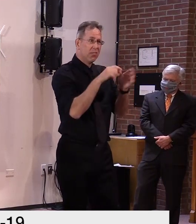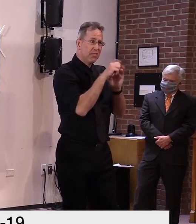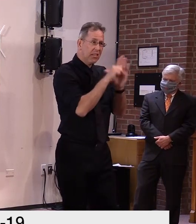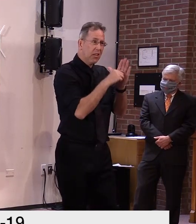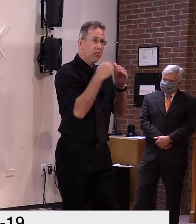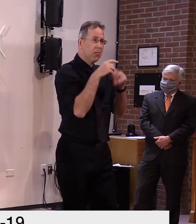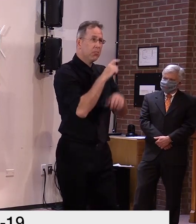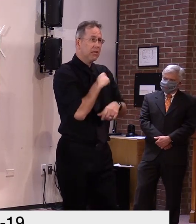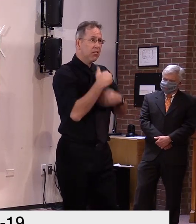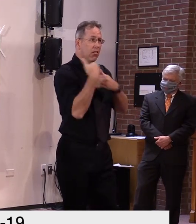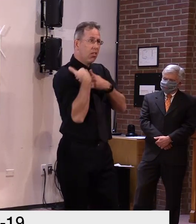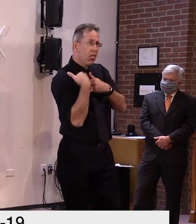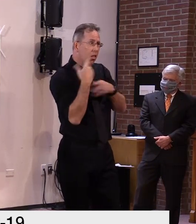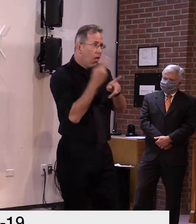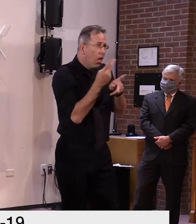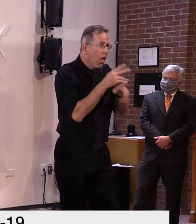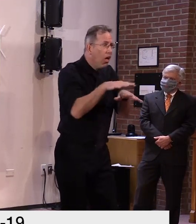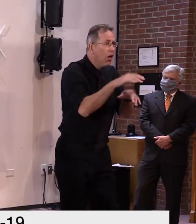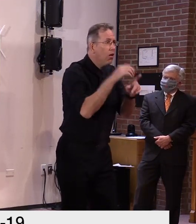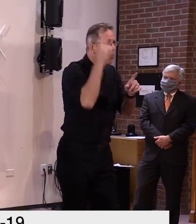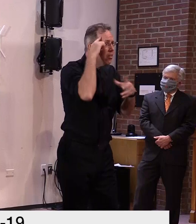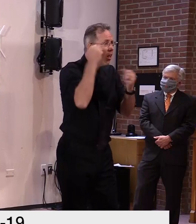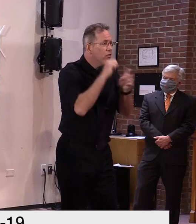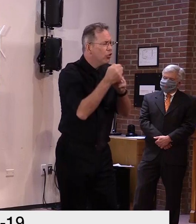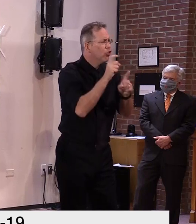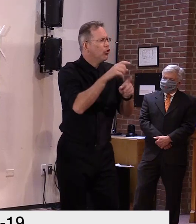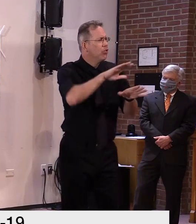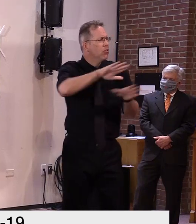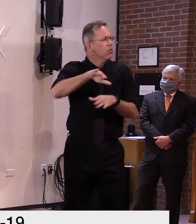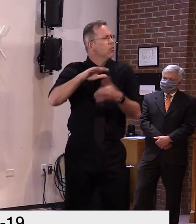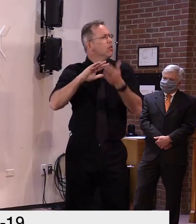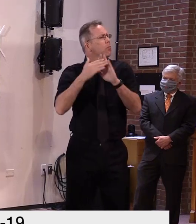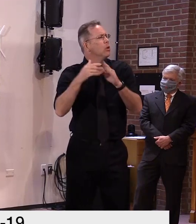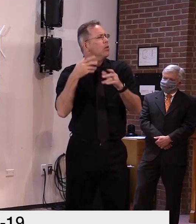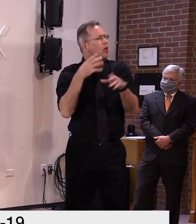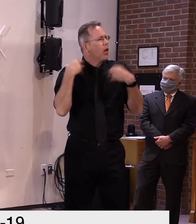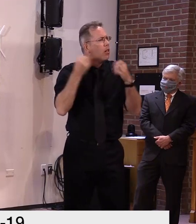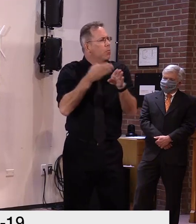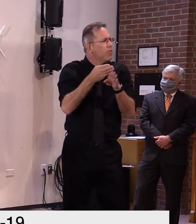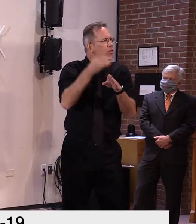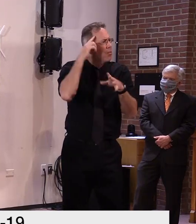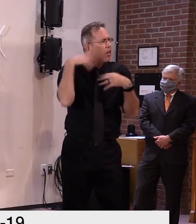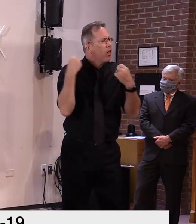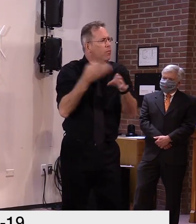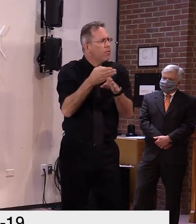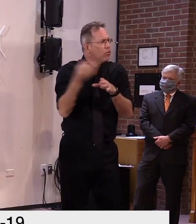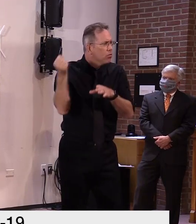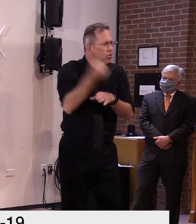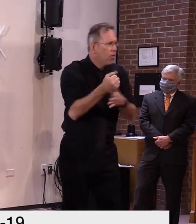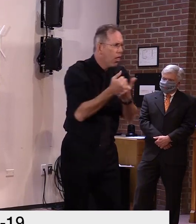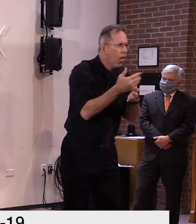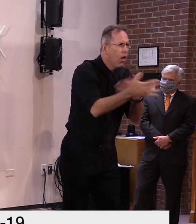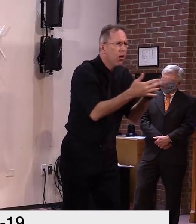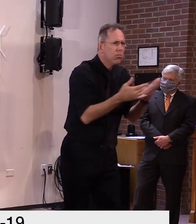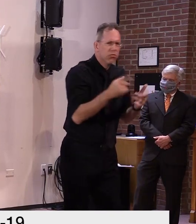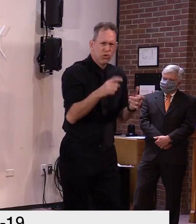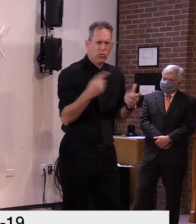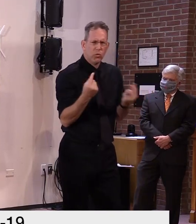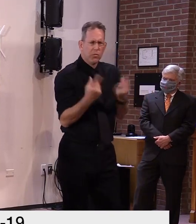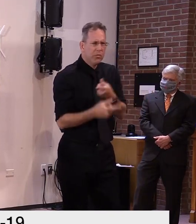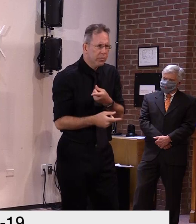two up in the Franklin County area at the State Police Barracks in St. Albans, and it went very, very well. In